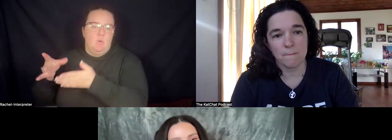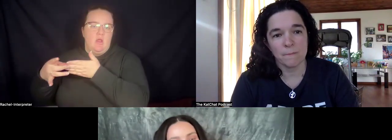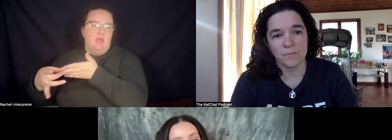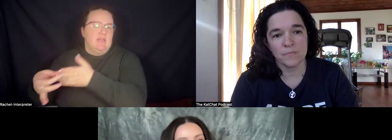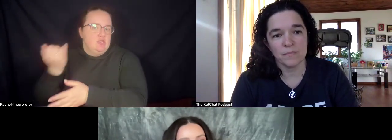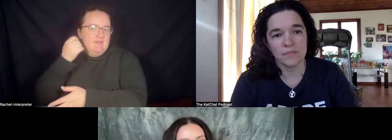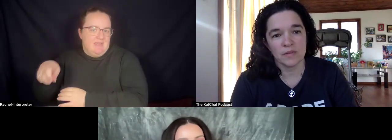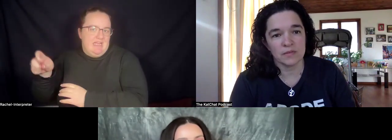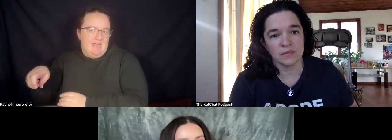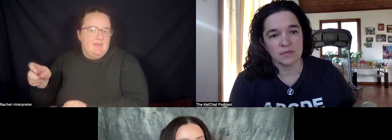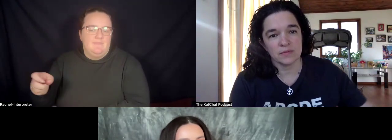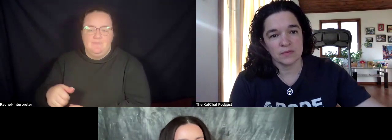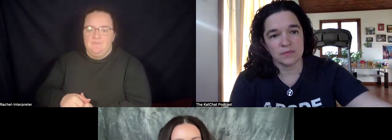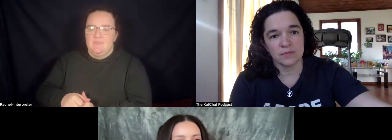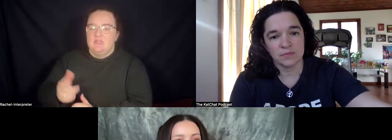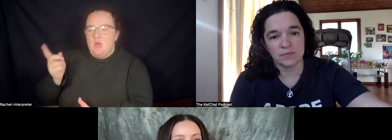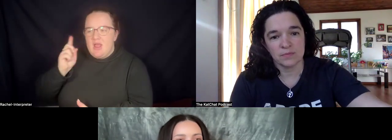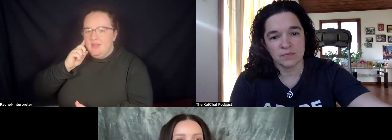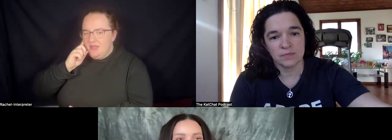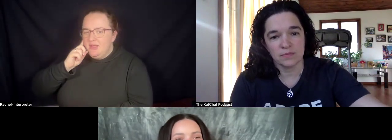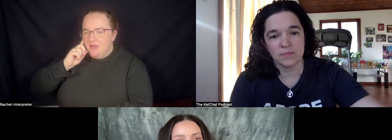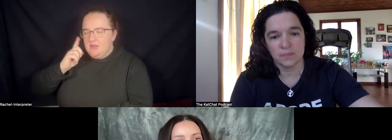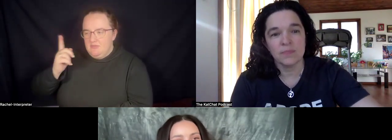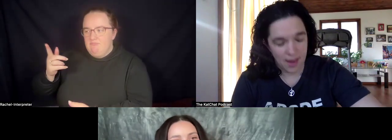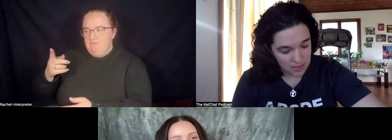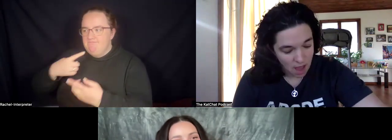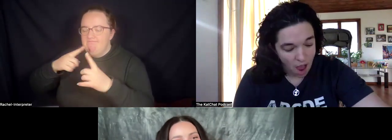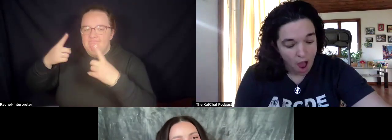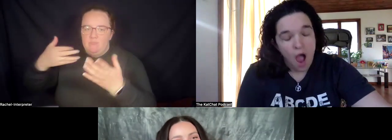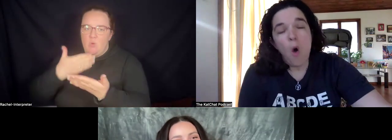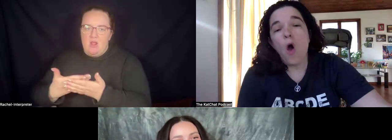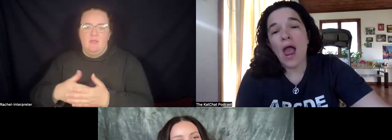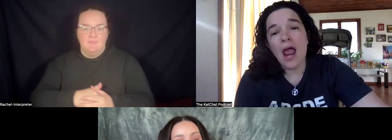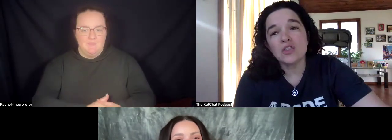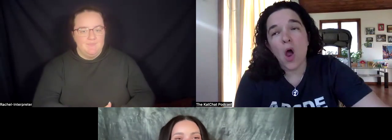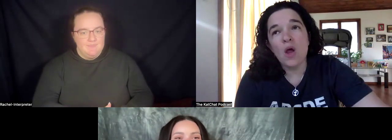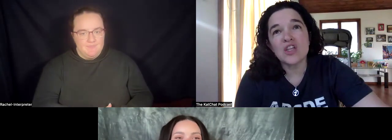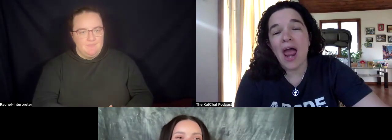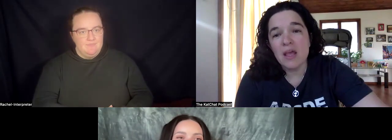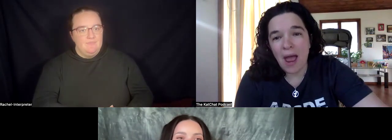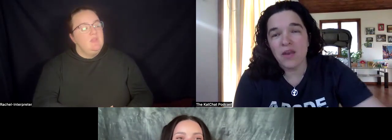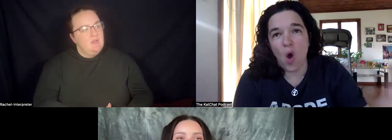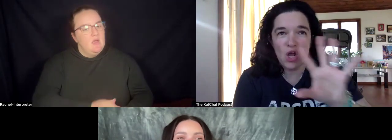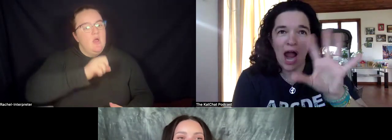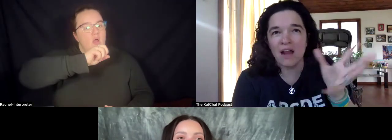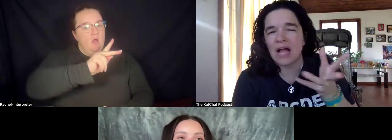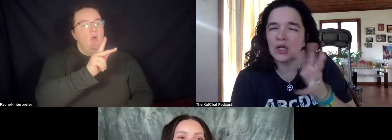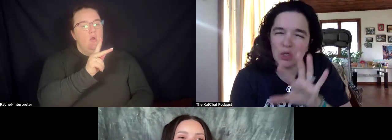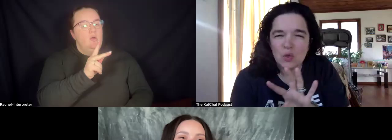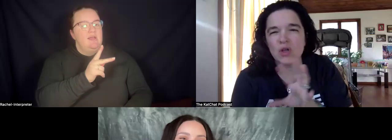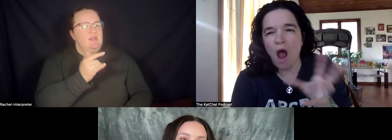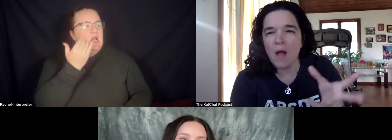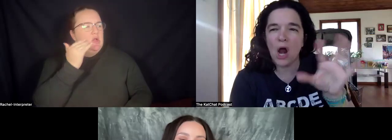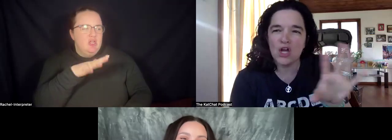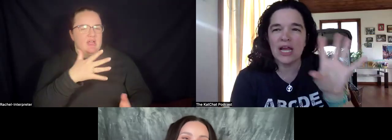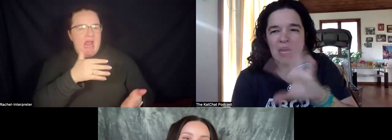to for the storyline. And I think it's all the richer for it. Yeah. Okay, so is there any, I know you're kind of like